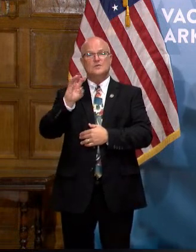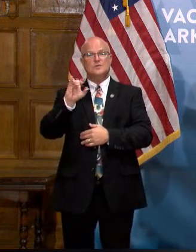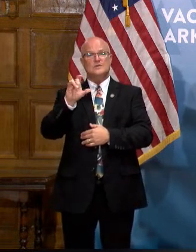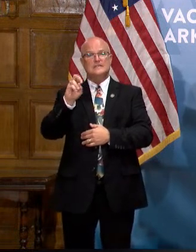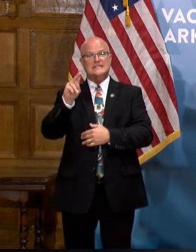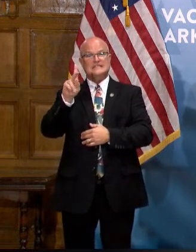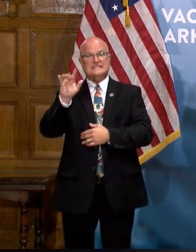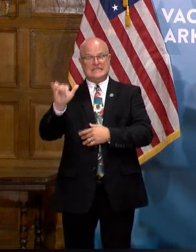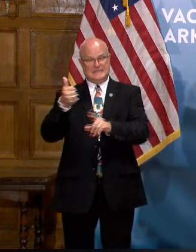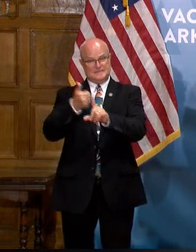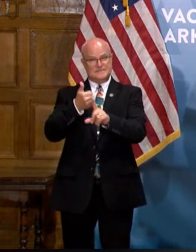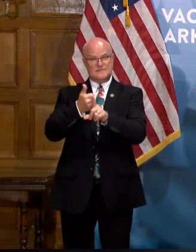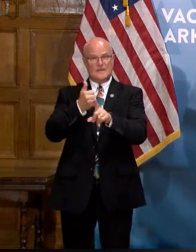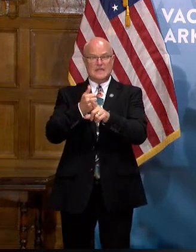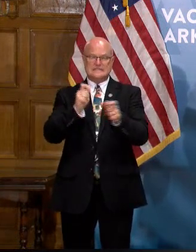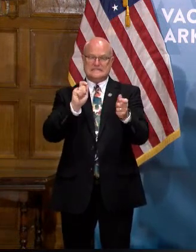Walensky,